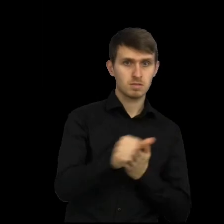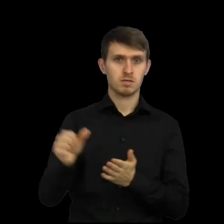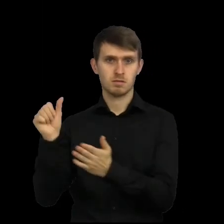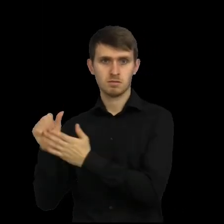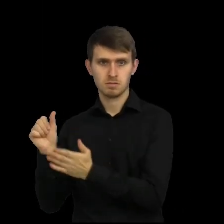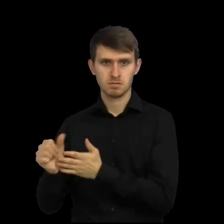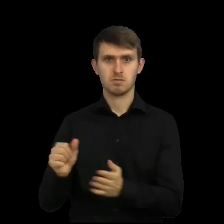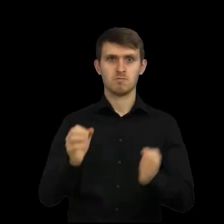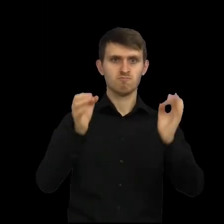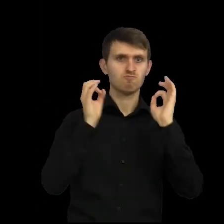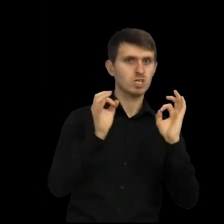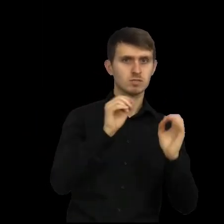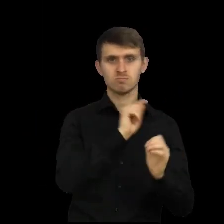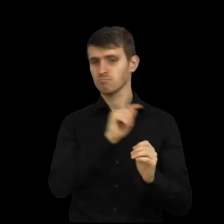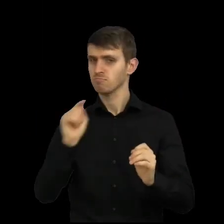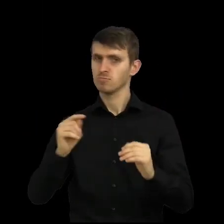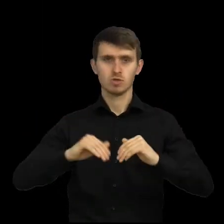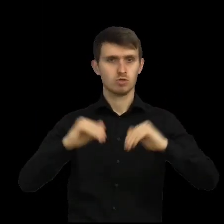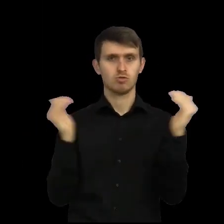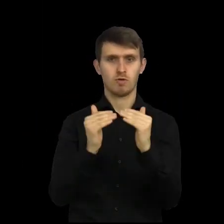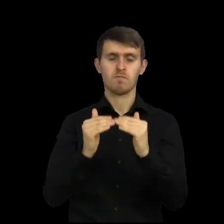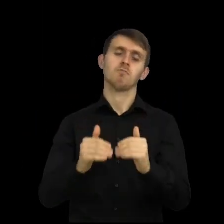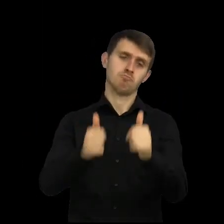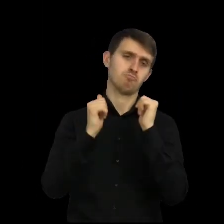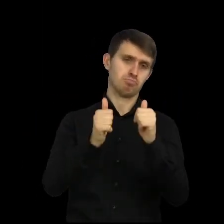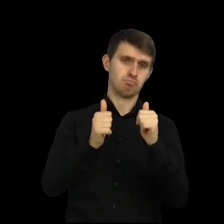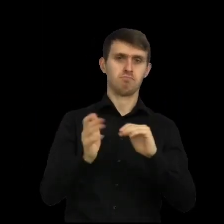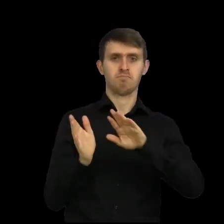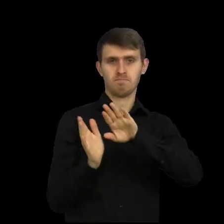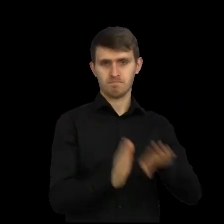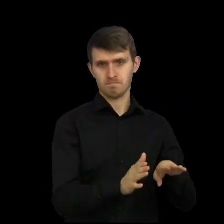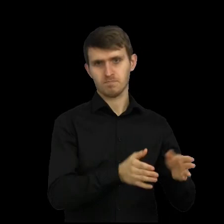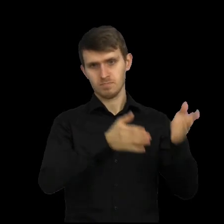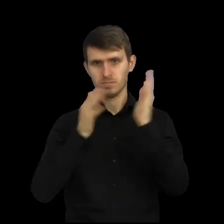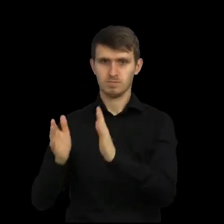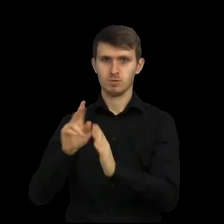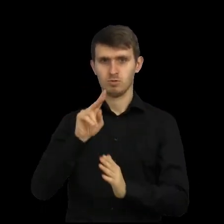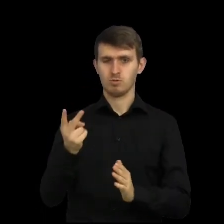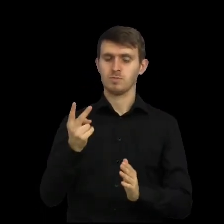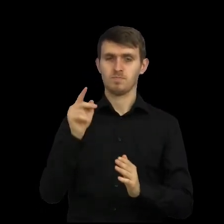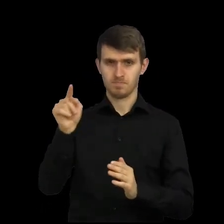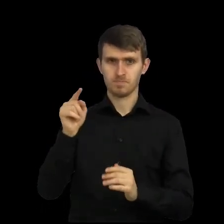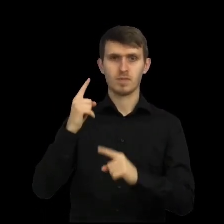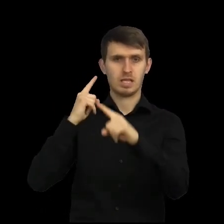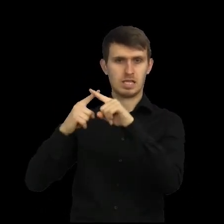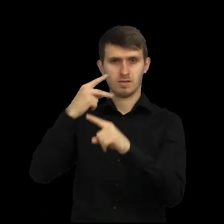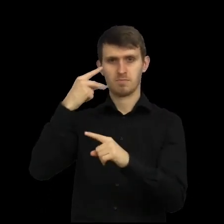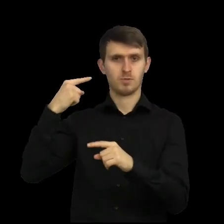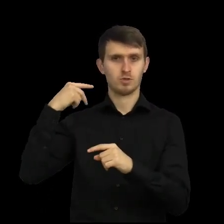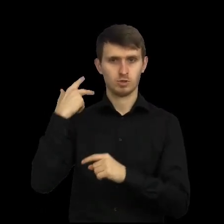11, and we know that's true. The absolute value of 11 is 11, so it all works out. Now let's try it with x is equal to negative 3. We get